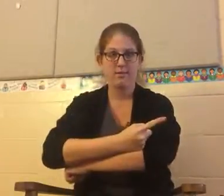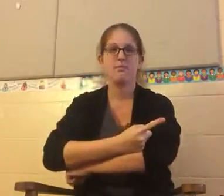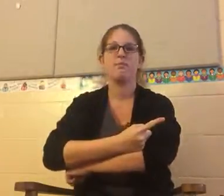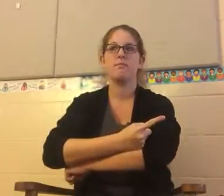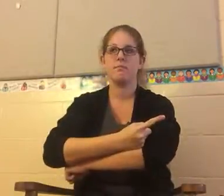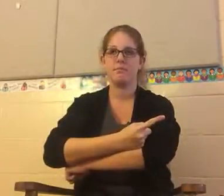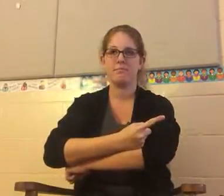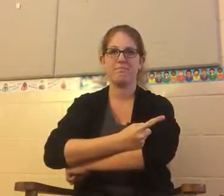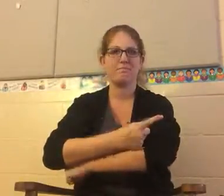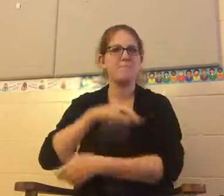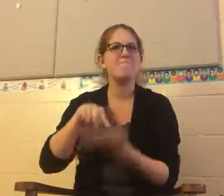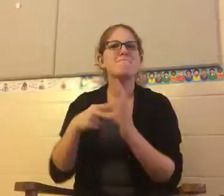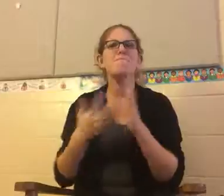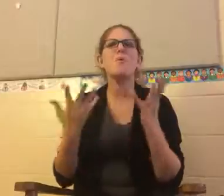or 1 year.